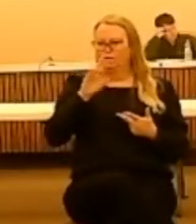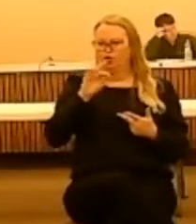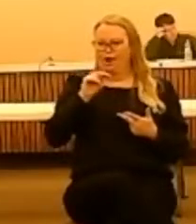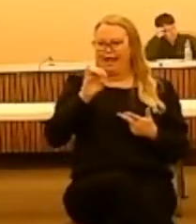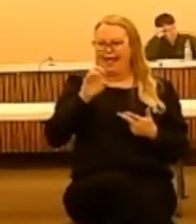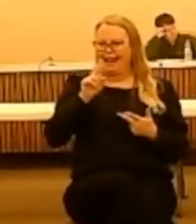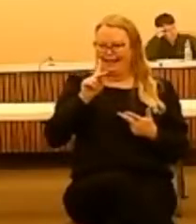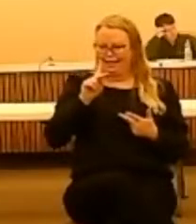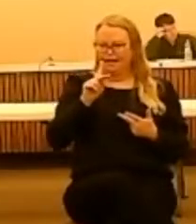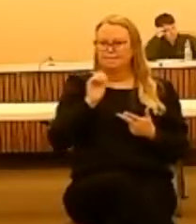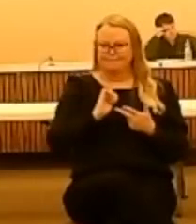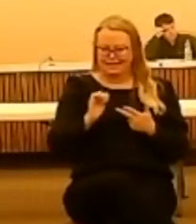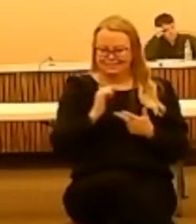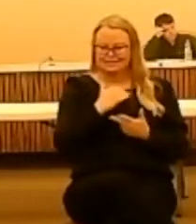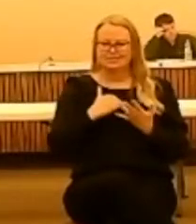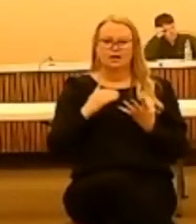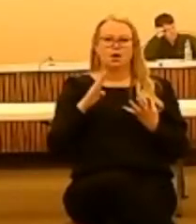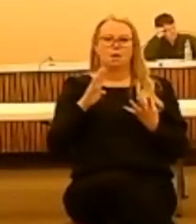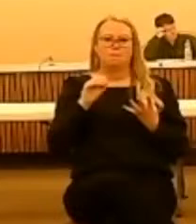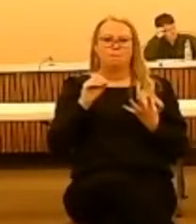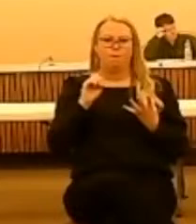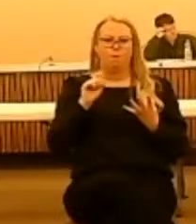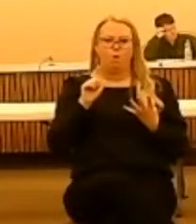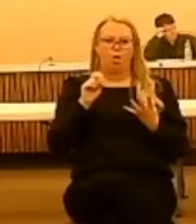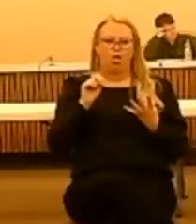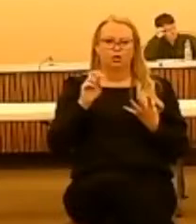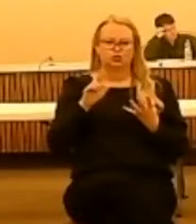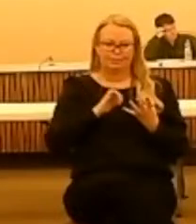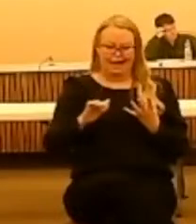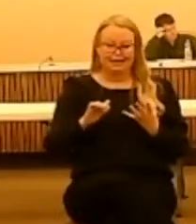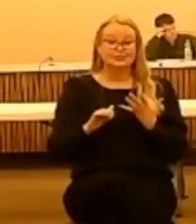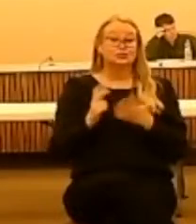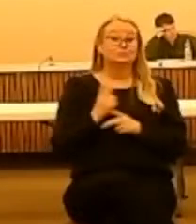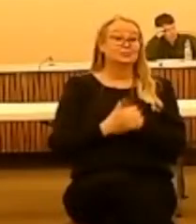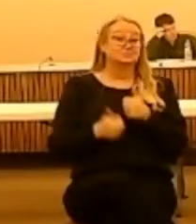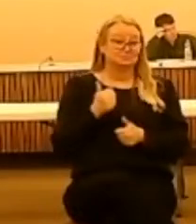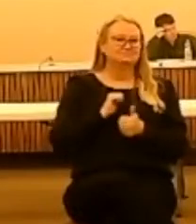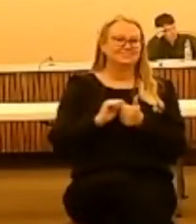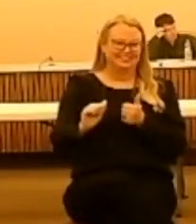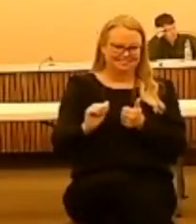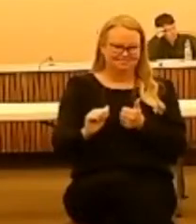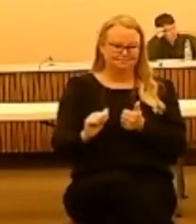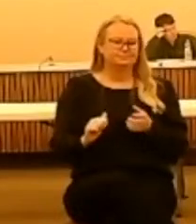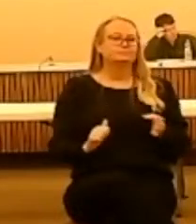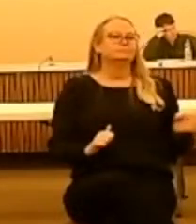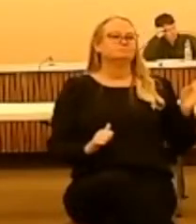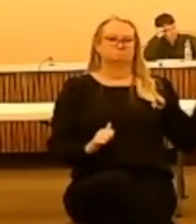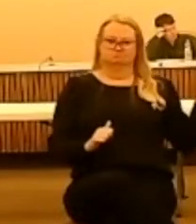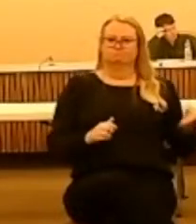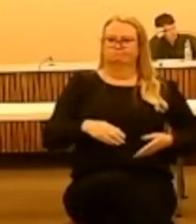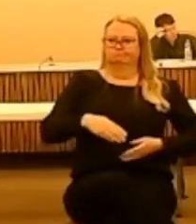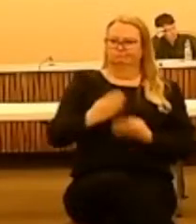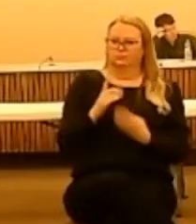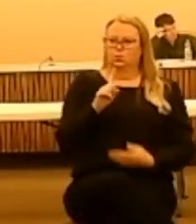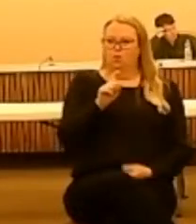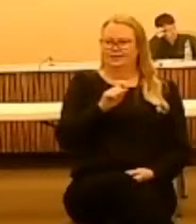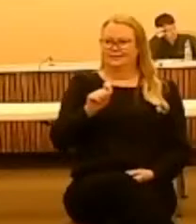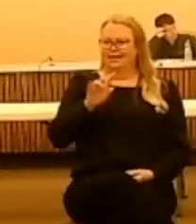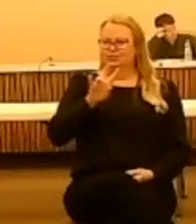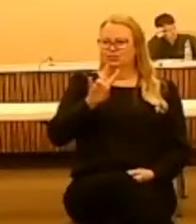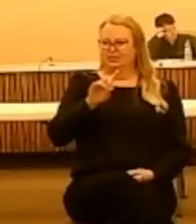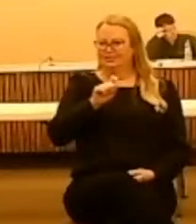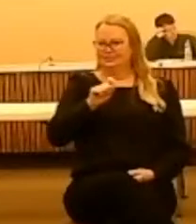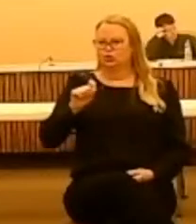Aye. Councilmember Bolzner? Aye. Supervisor Schultz? Aye. Fellow board members, I have resolution